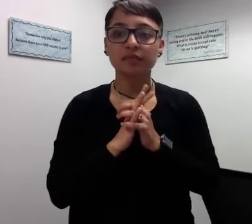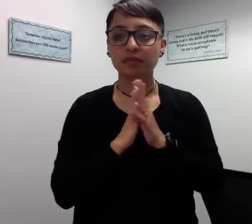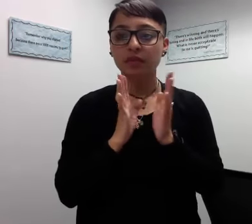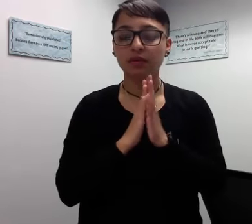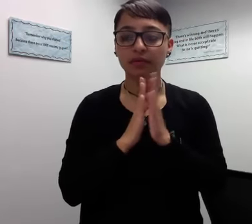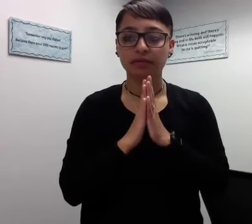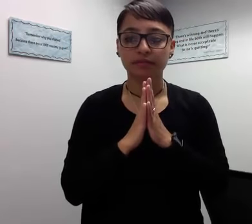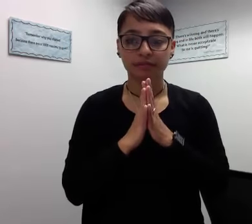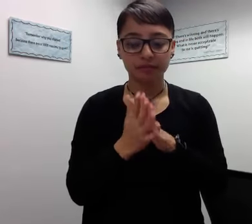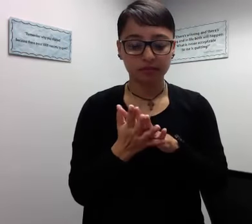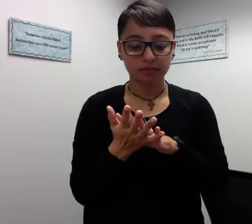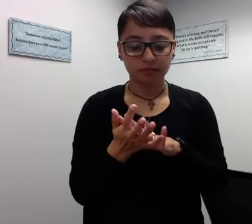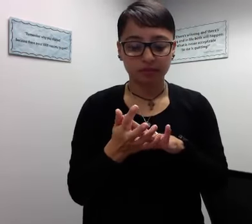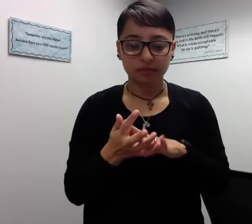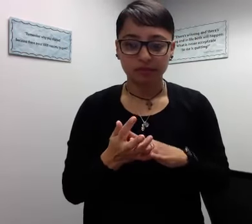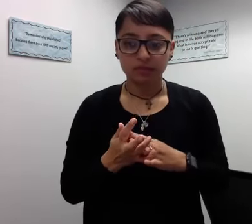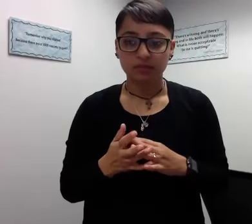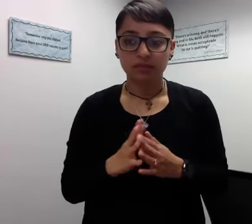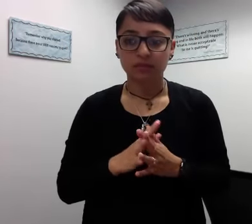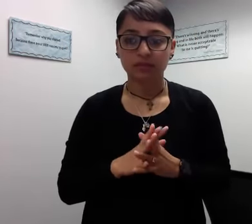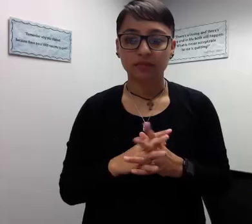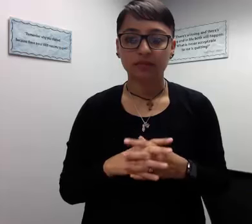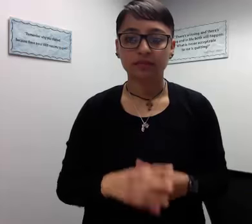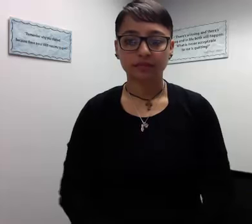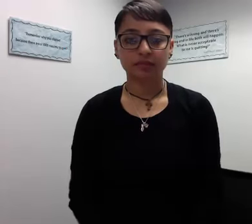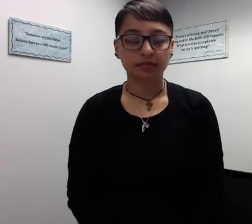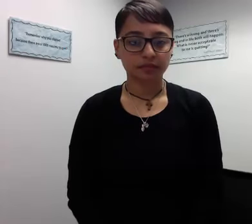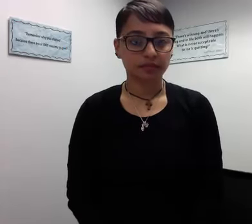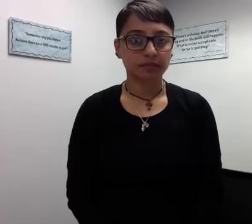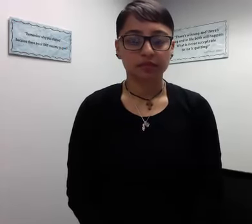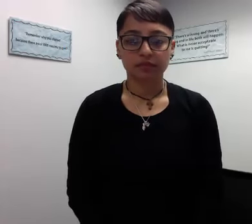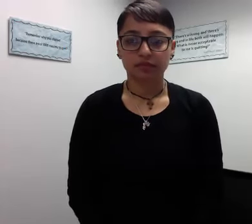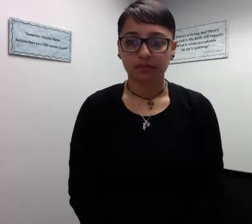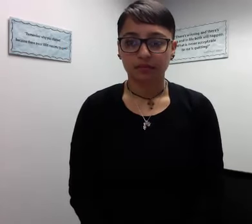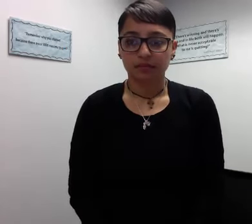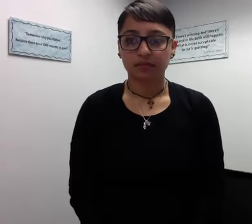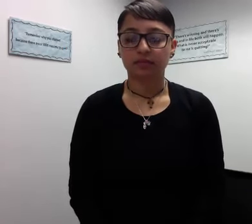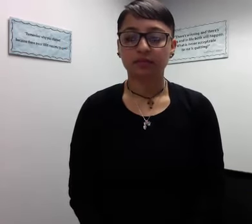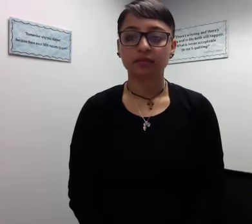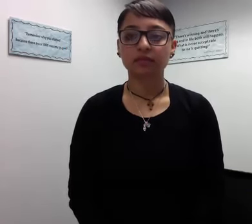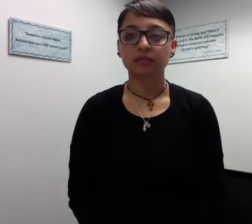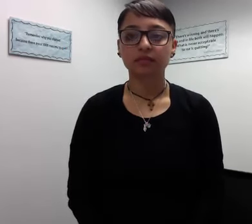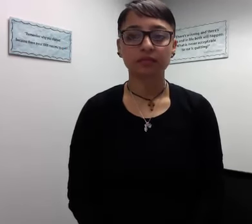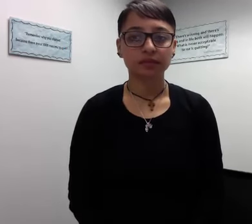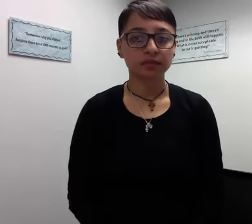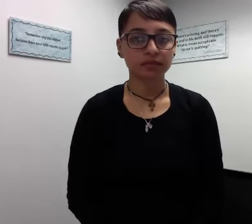This BES will contain 3 parts: English to ASL, ASL to